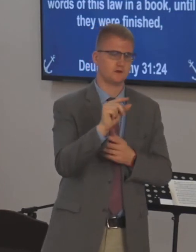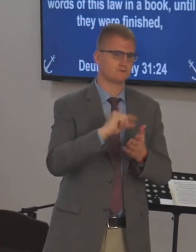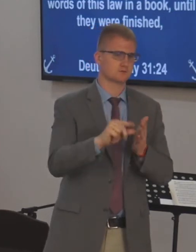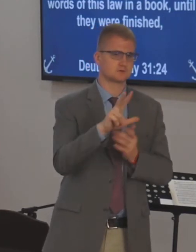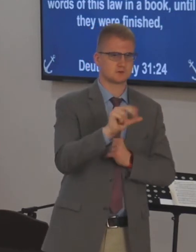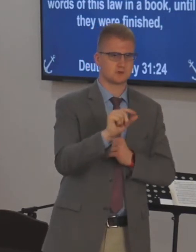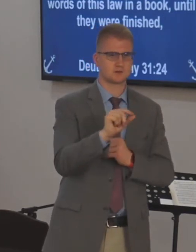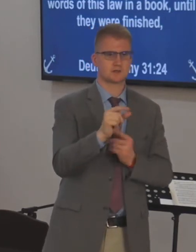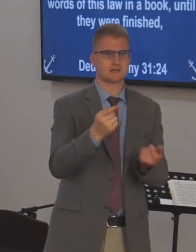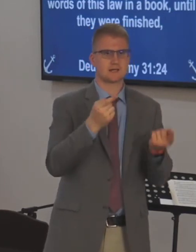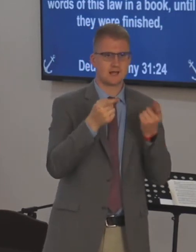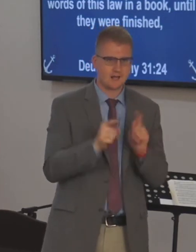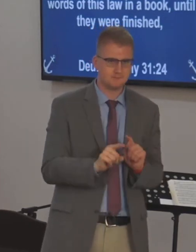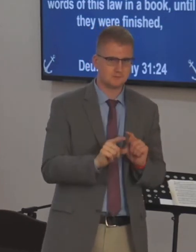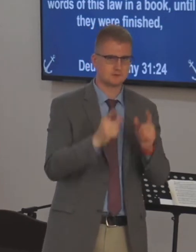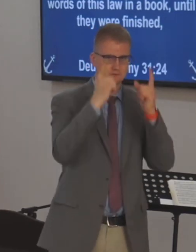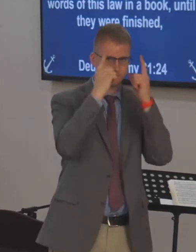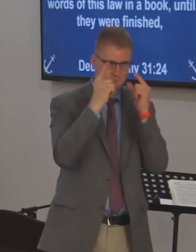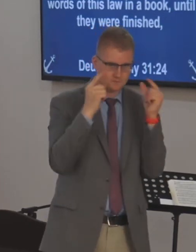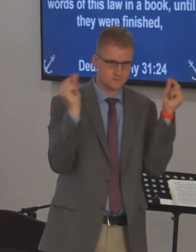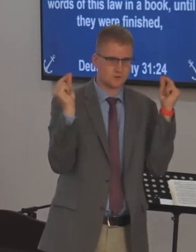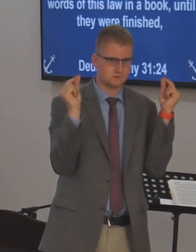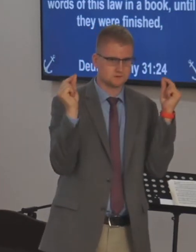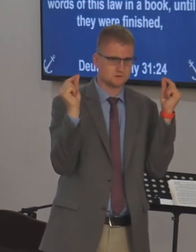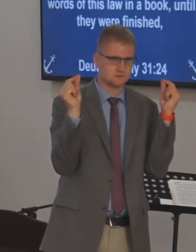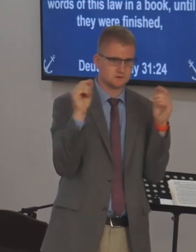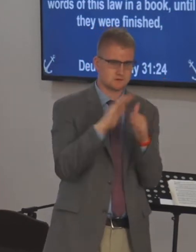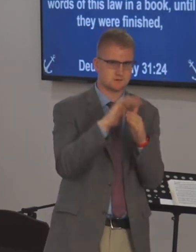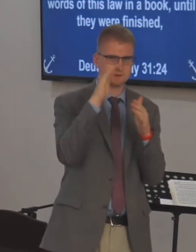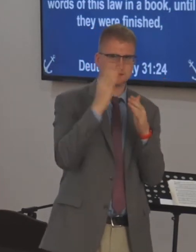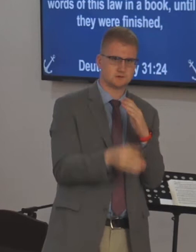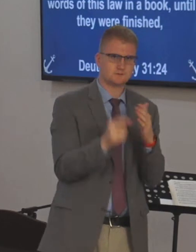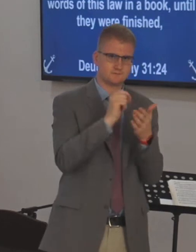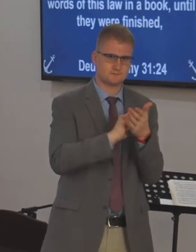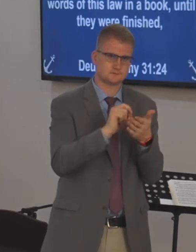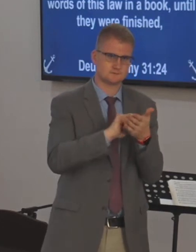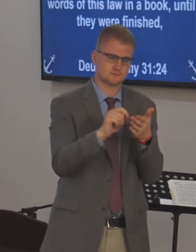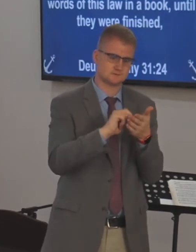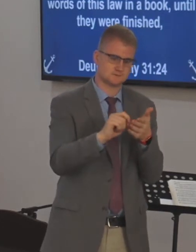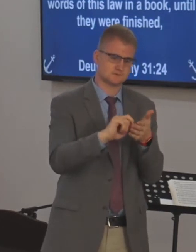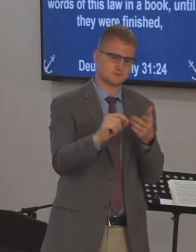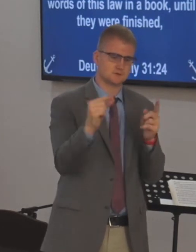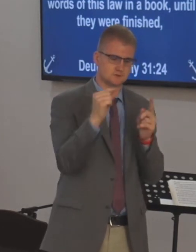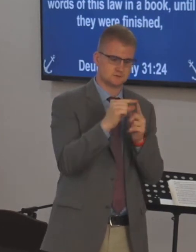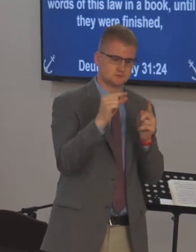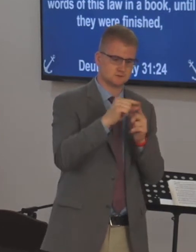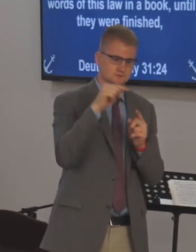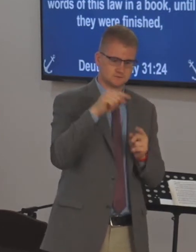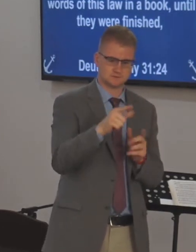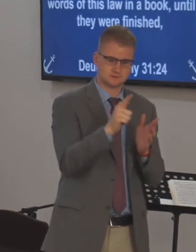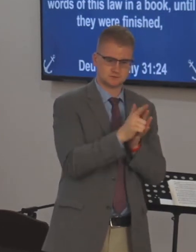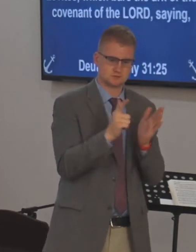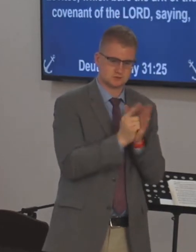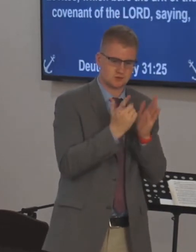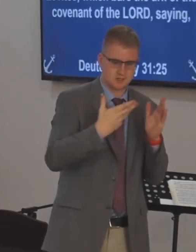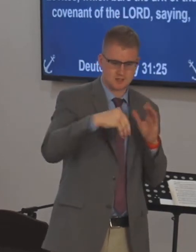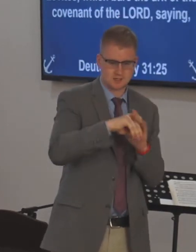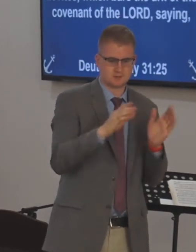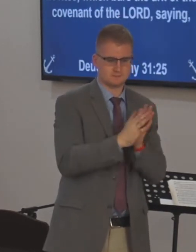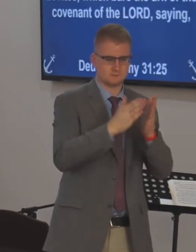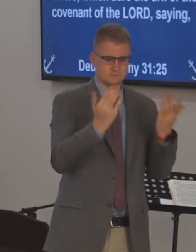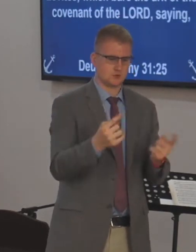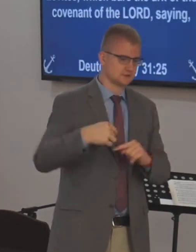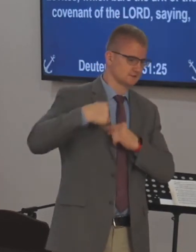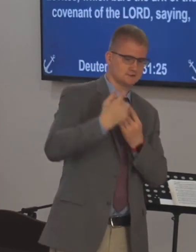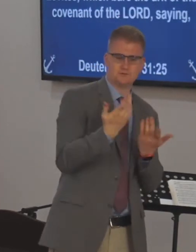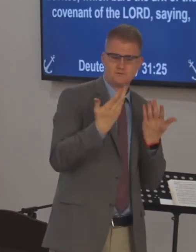pass, when Moses had made an end of writing the words of this law in a book until they were finished, and Moses commanded